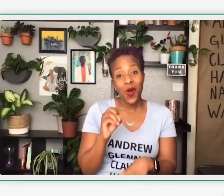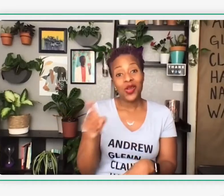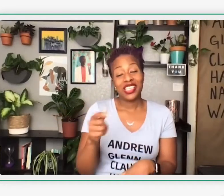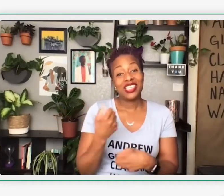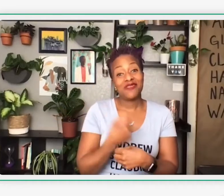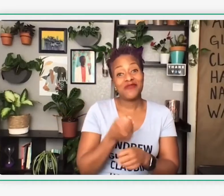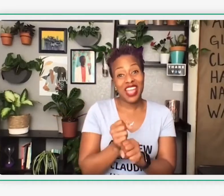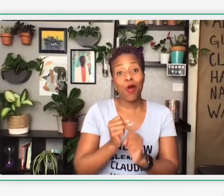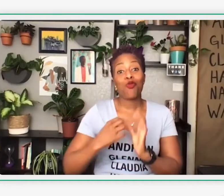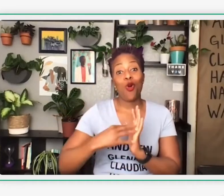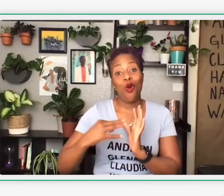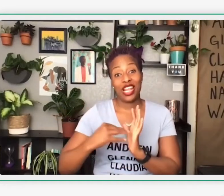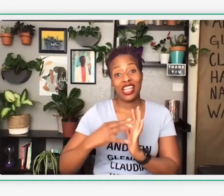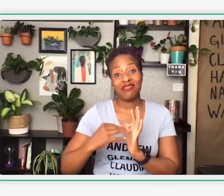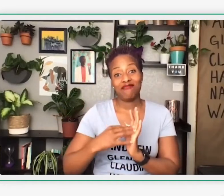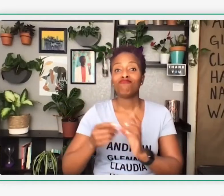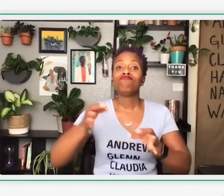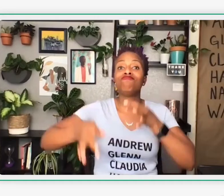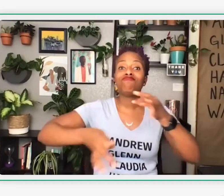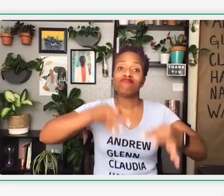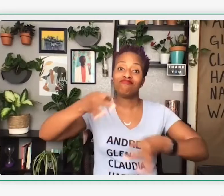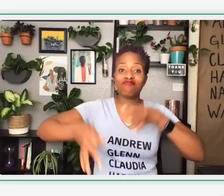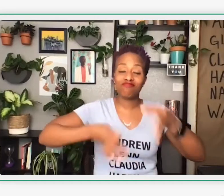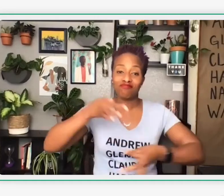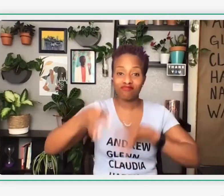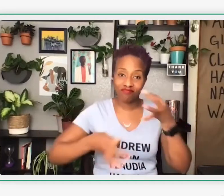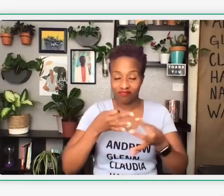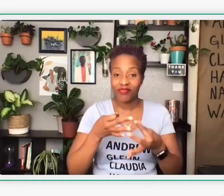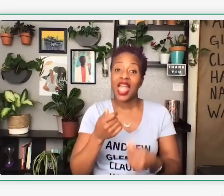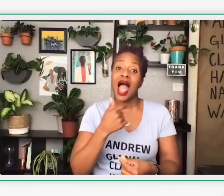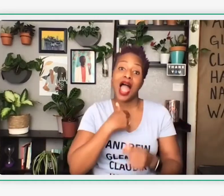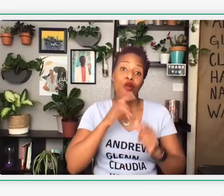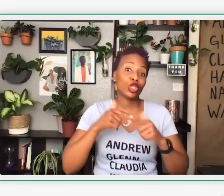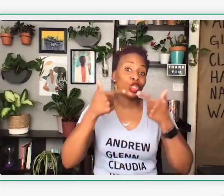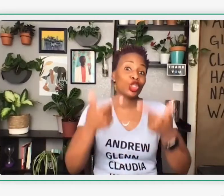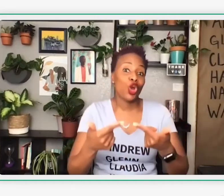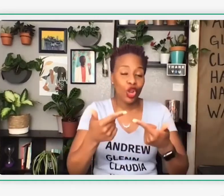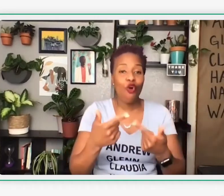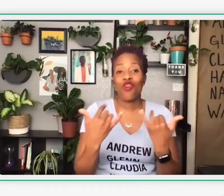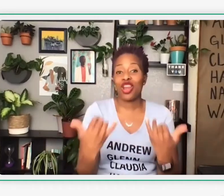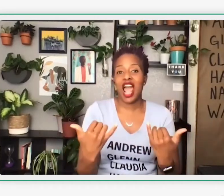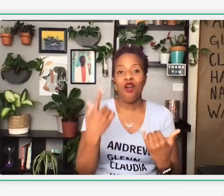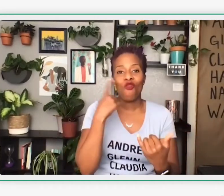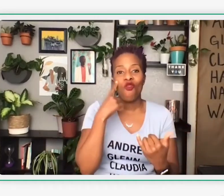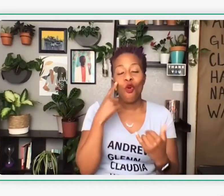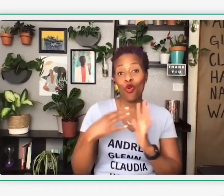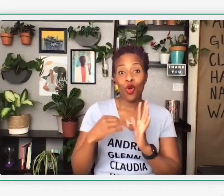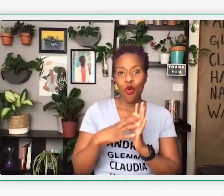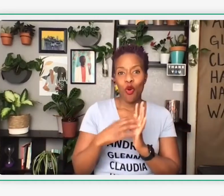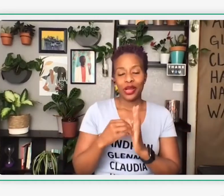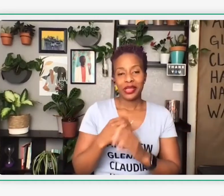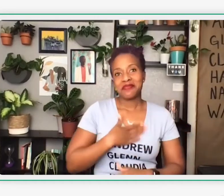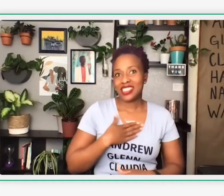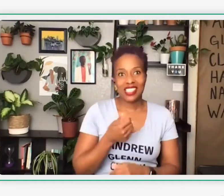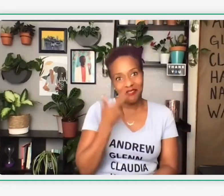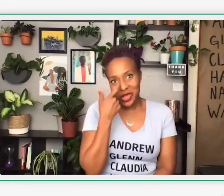this topic and this content. So he did make a recording explaining a bit about the topic.